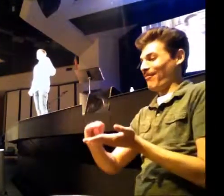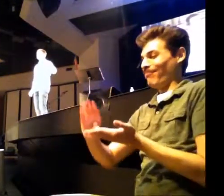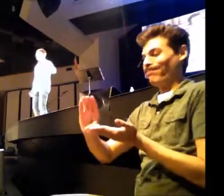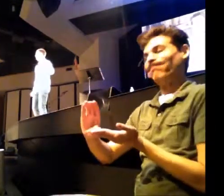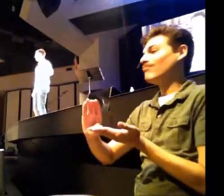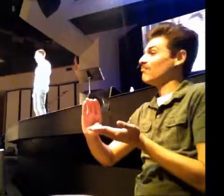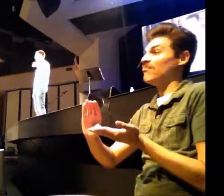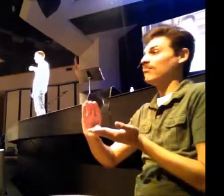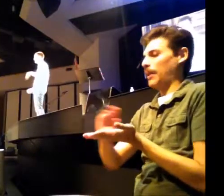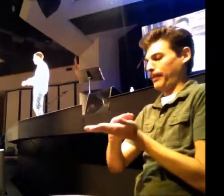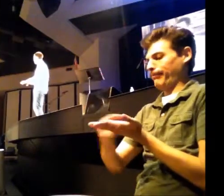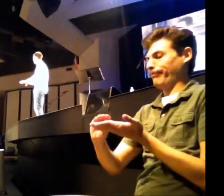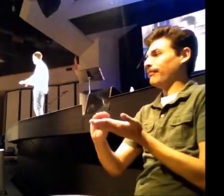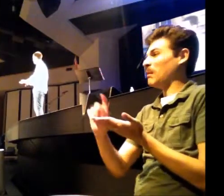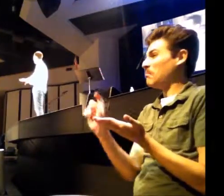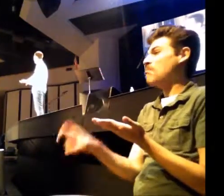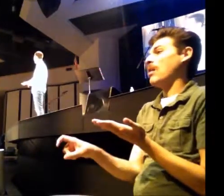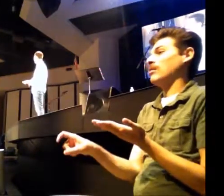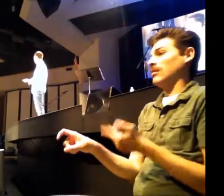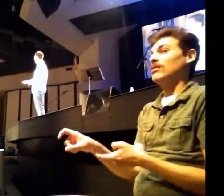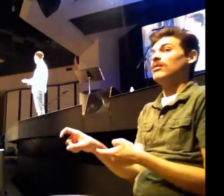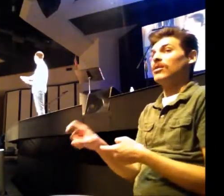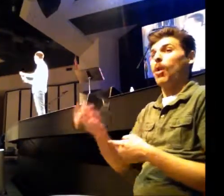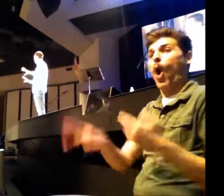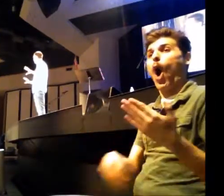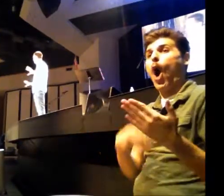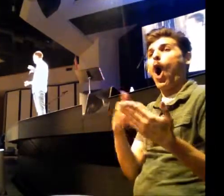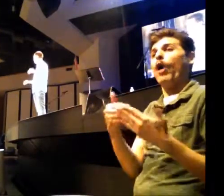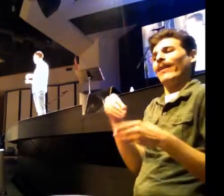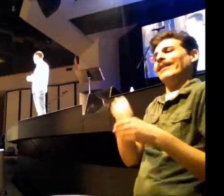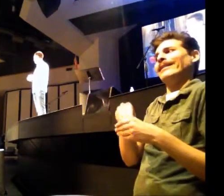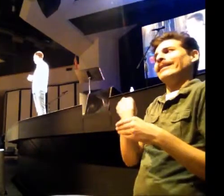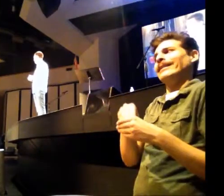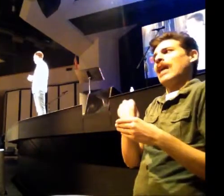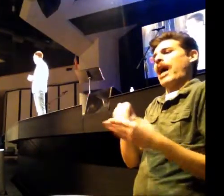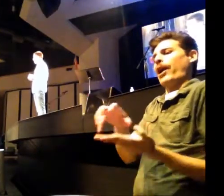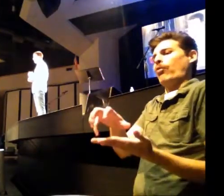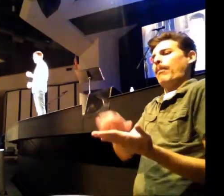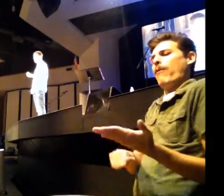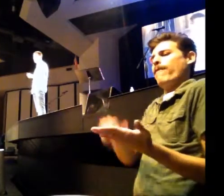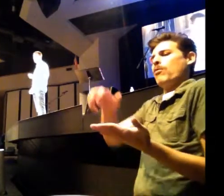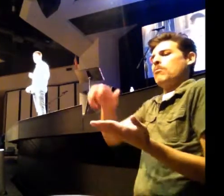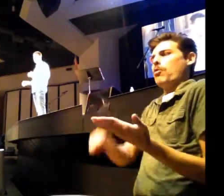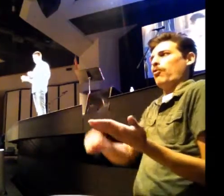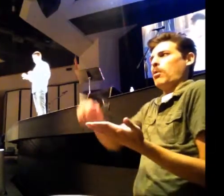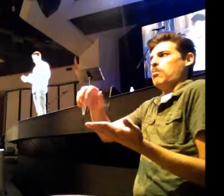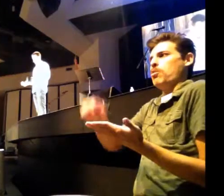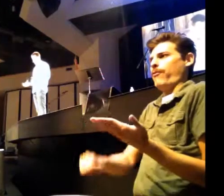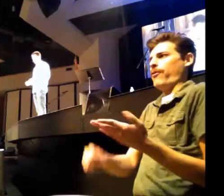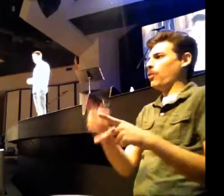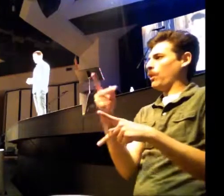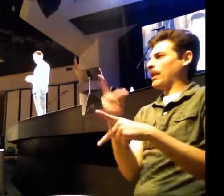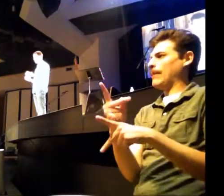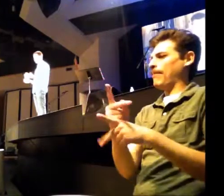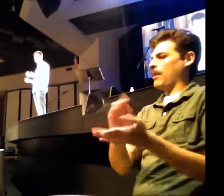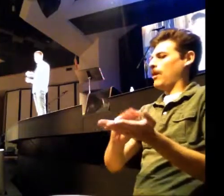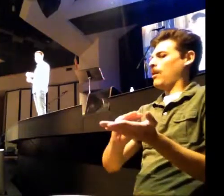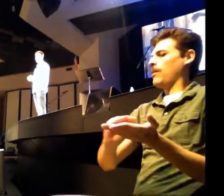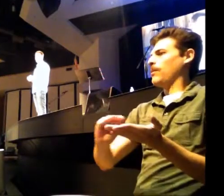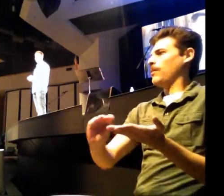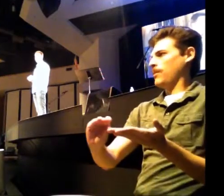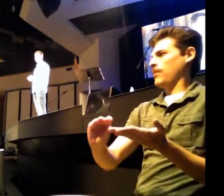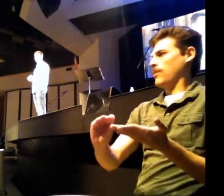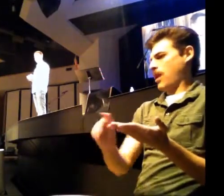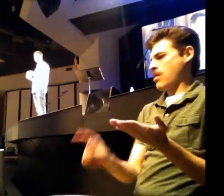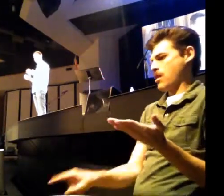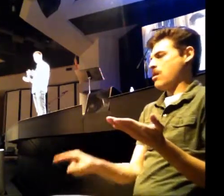with the unleavened dough upon our backs. Remove the leaven from among you. And then you were to gather or raise a young